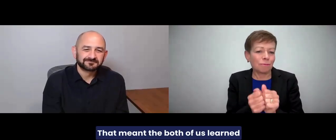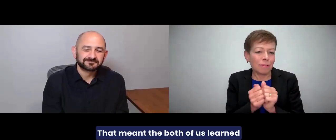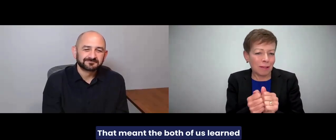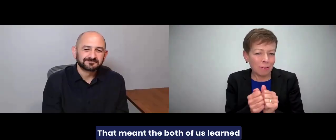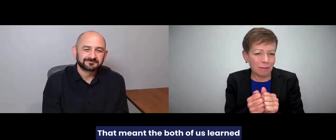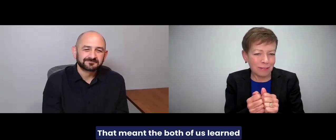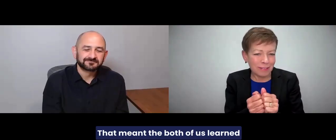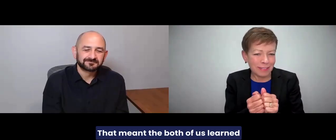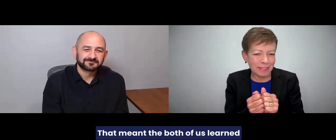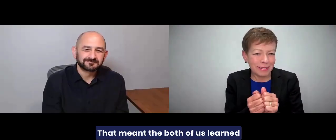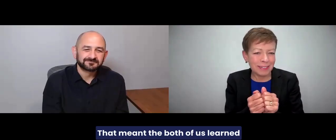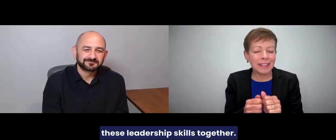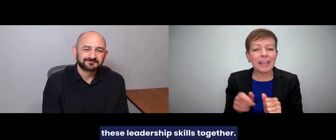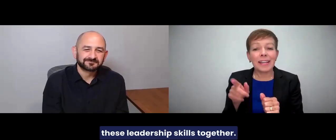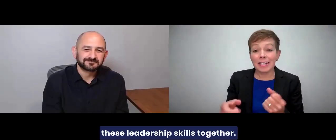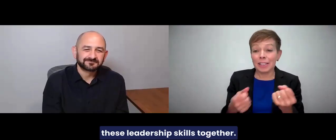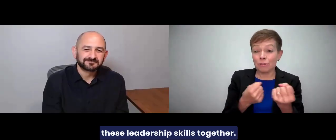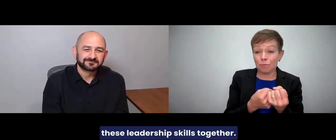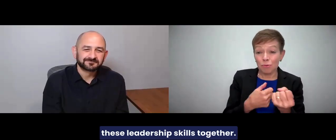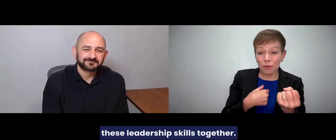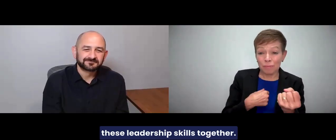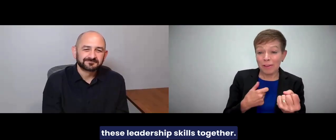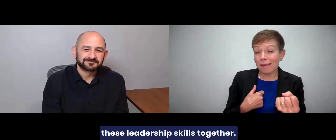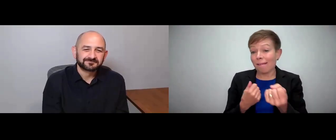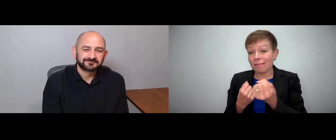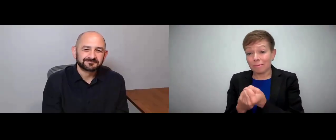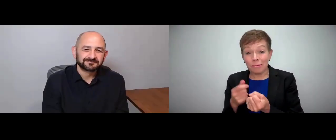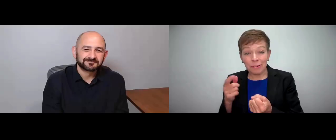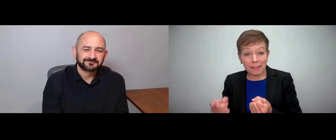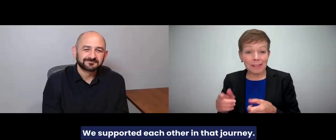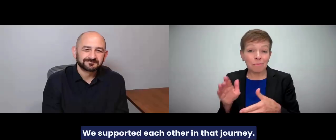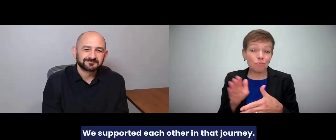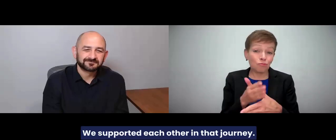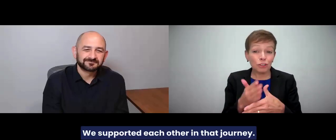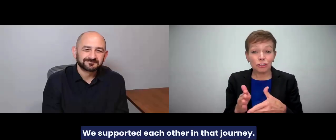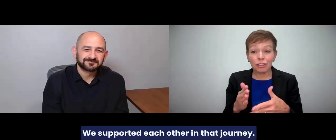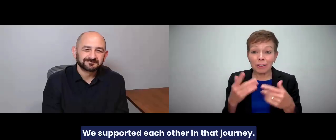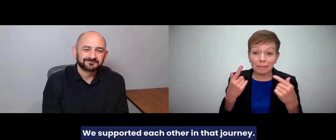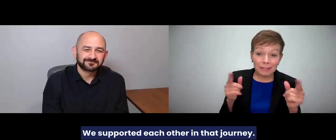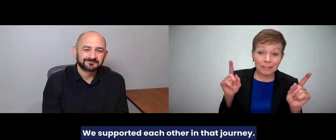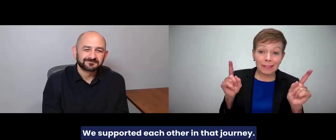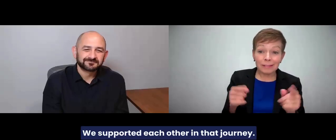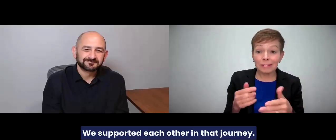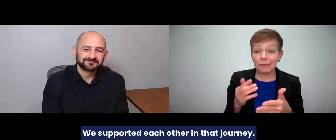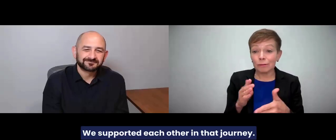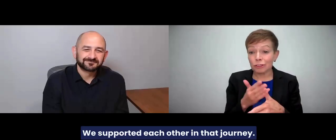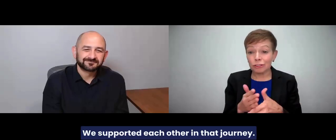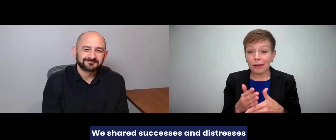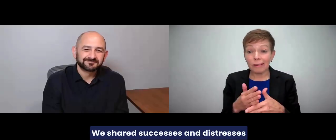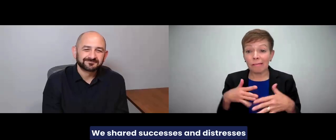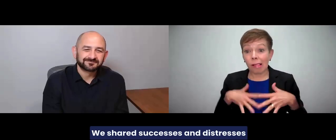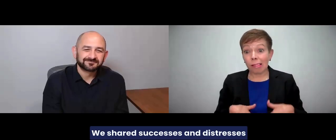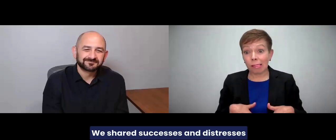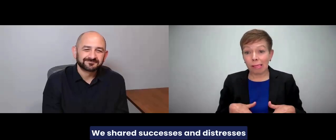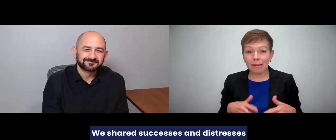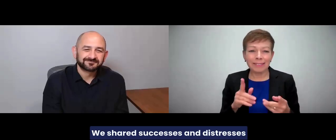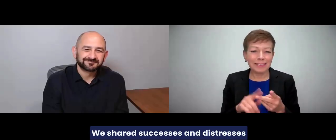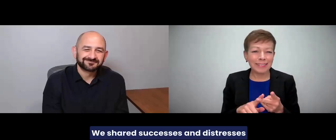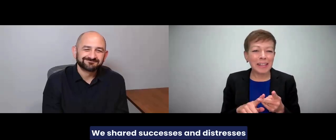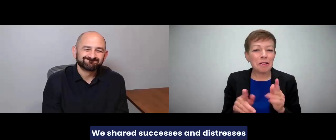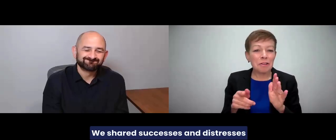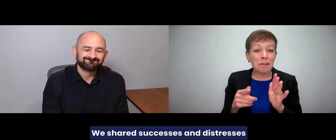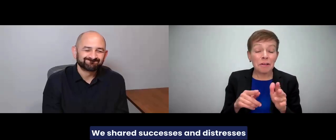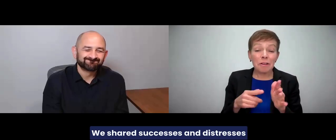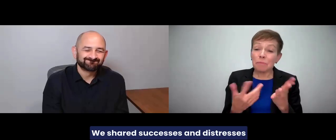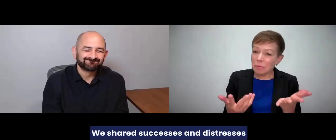That meant that both of us learned these leadership skills together. We supported each other in that journey. We shared